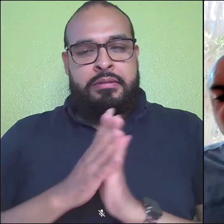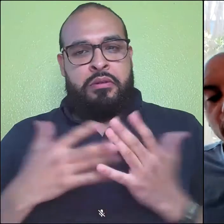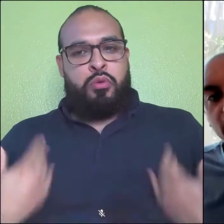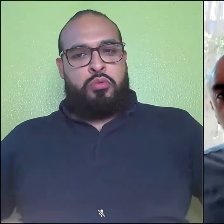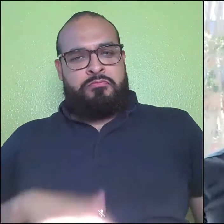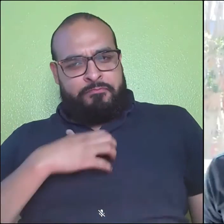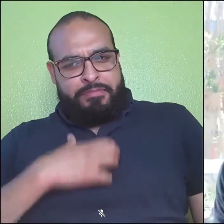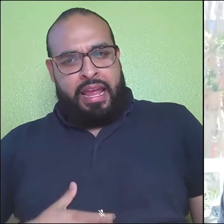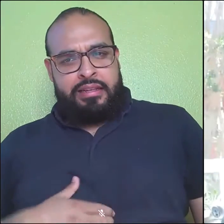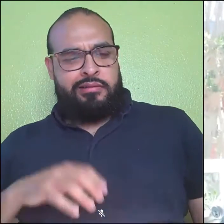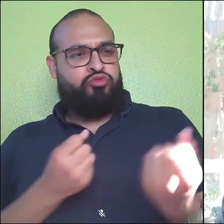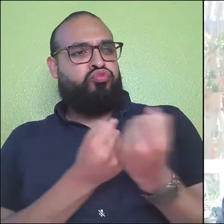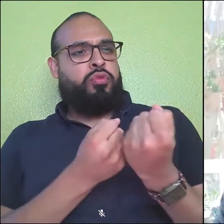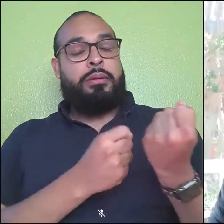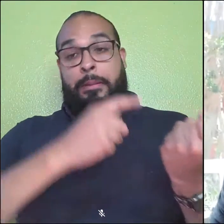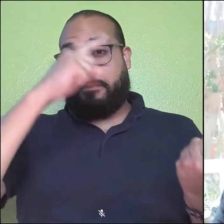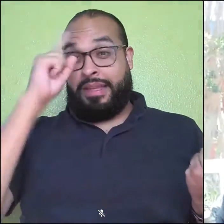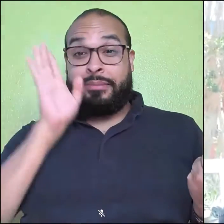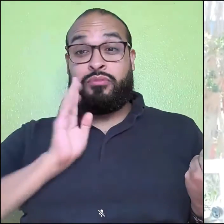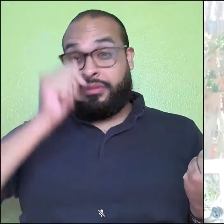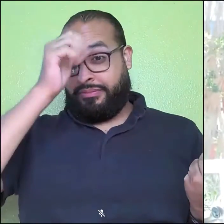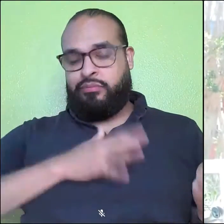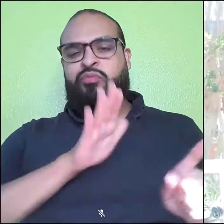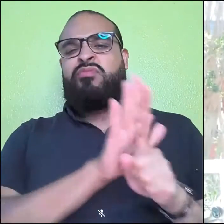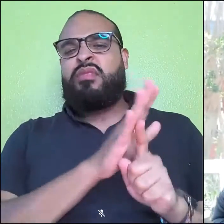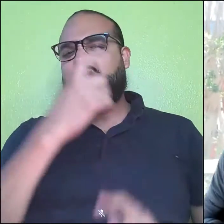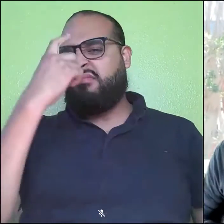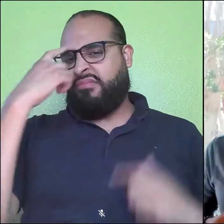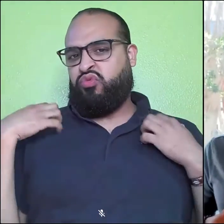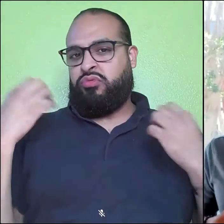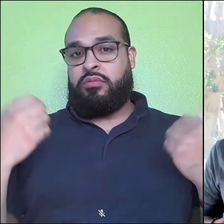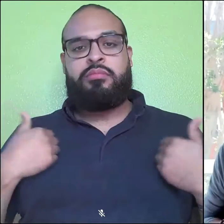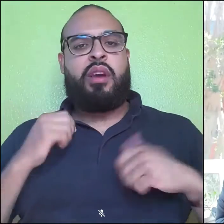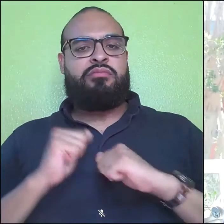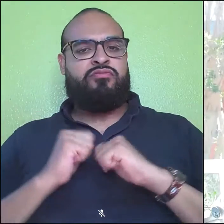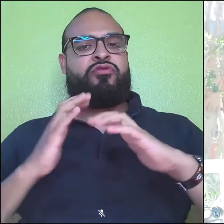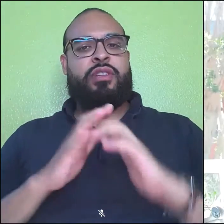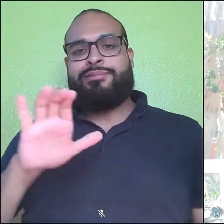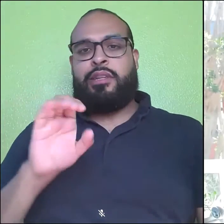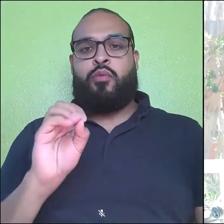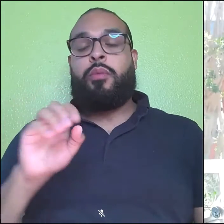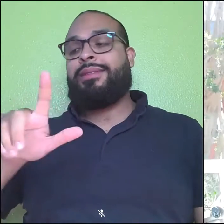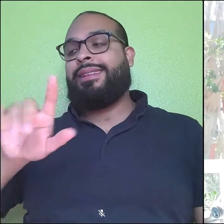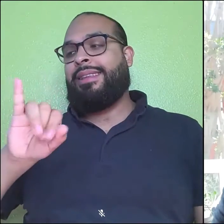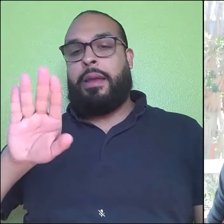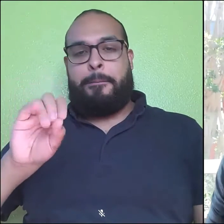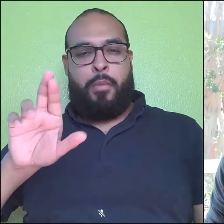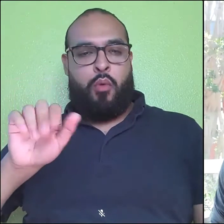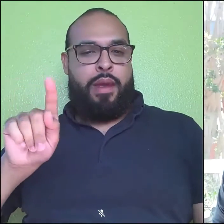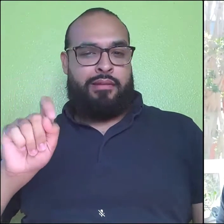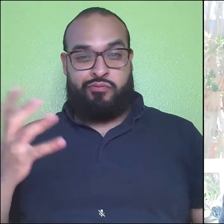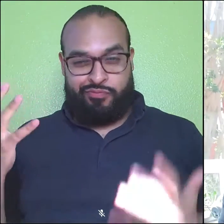Black and Brown men in their own mental health. I'm the founder and CEO of Liberate, a meditation app that was designed